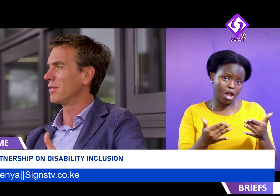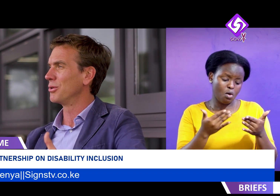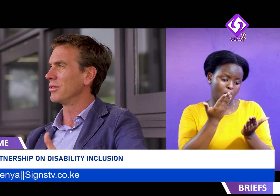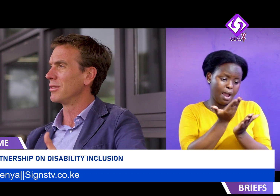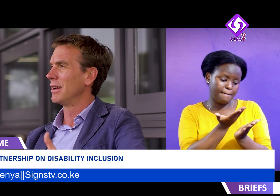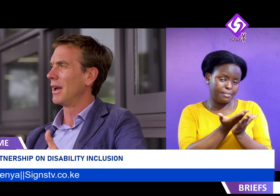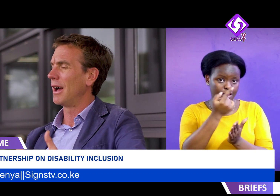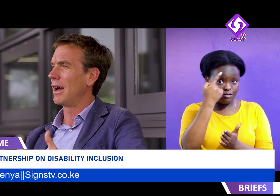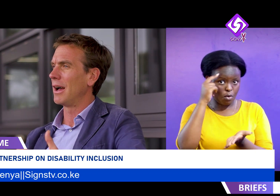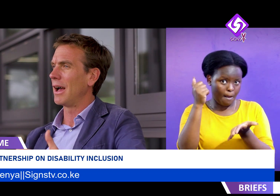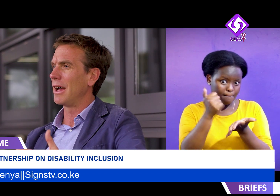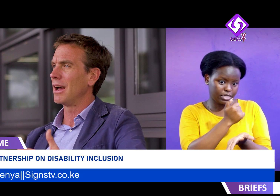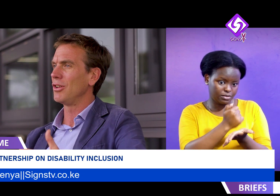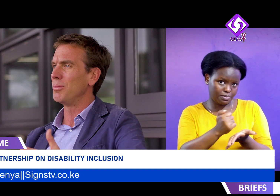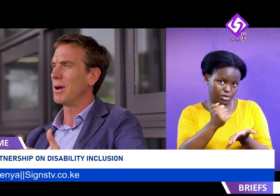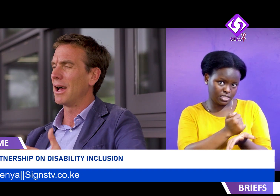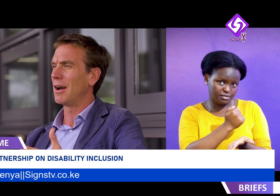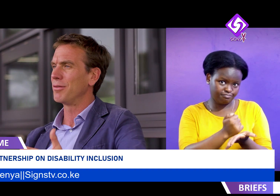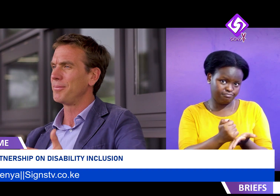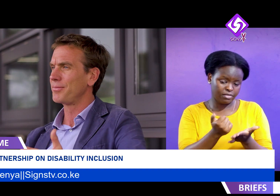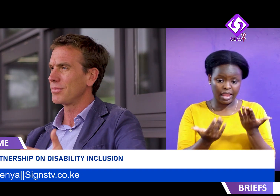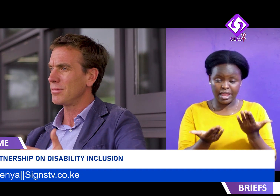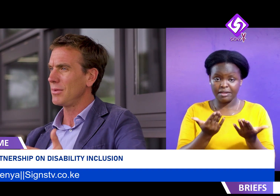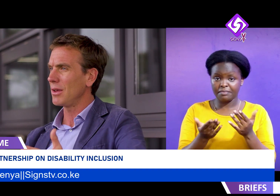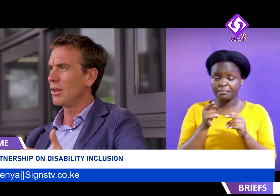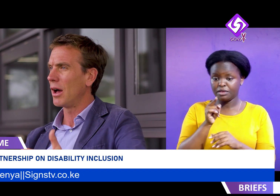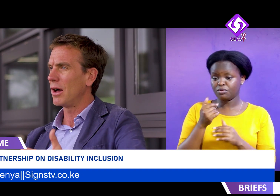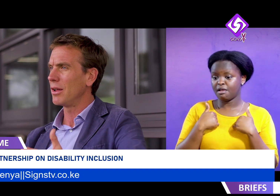for a passport, and yet you may have